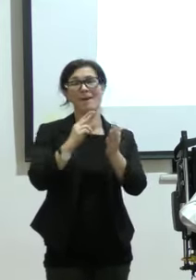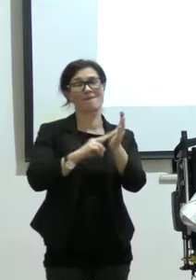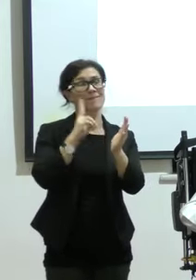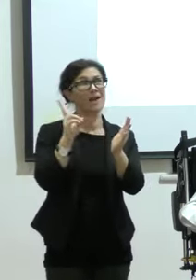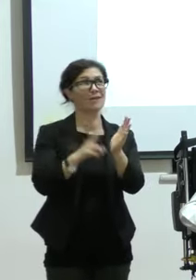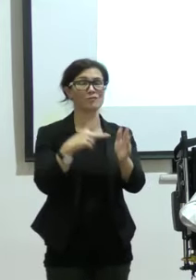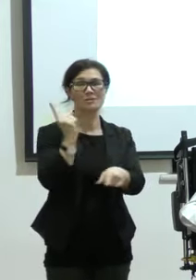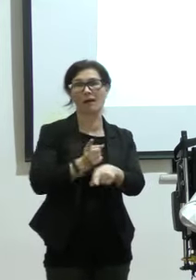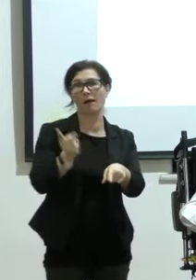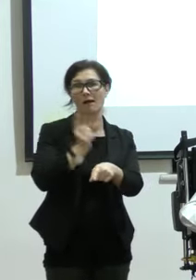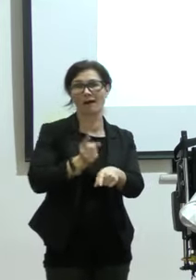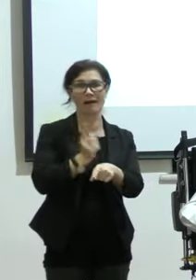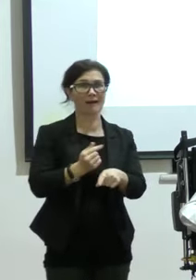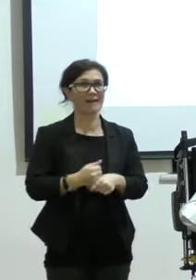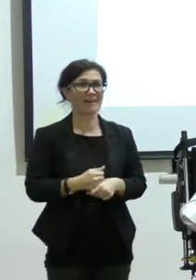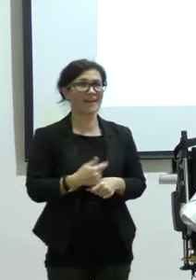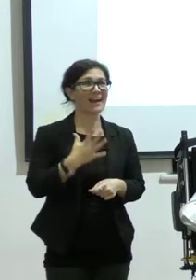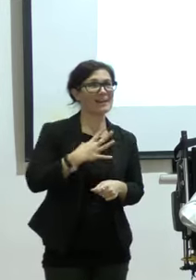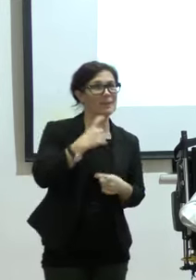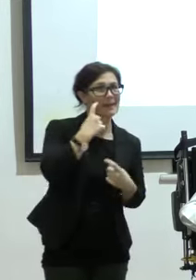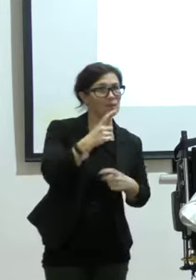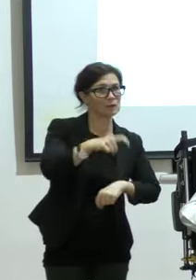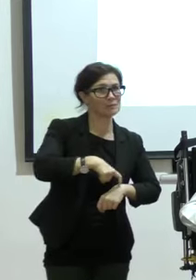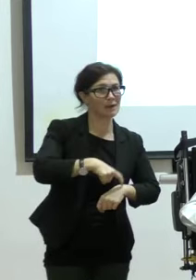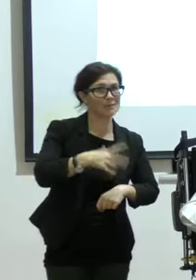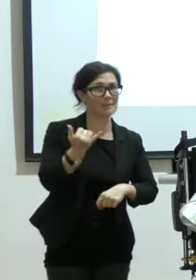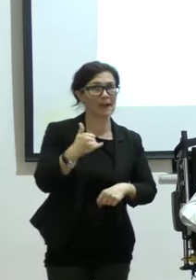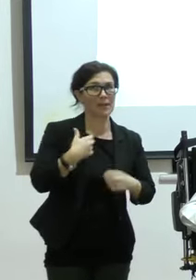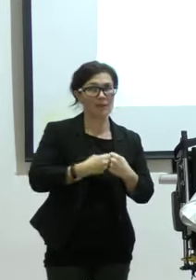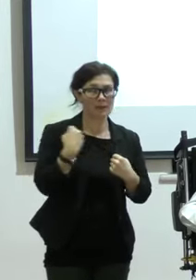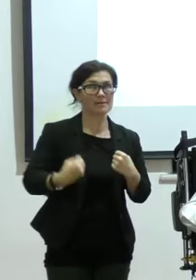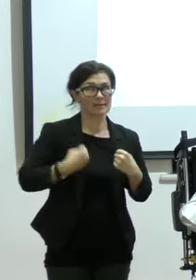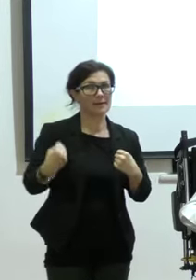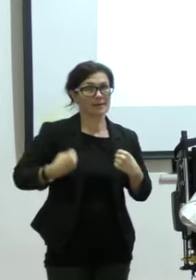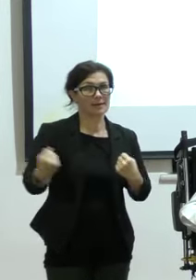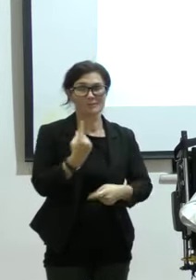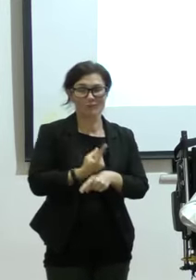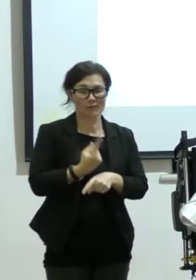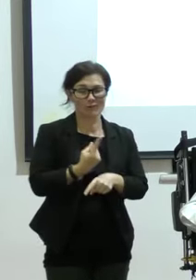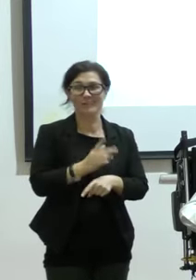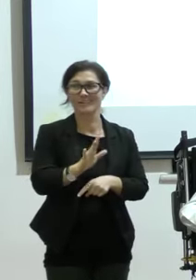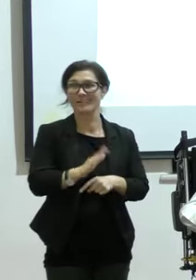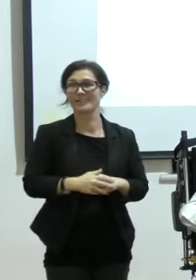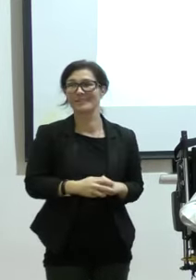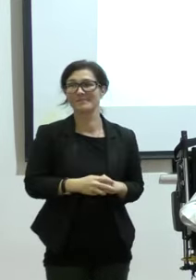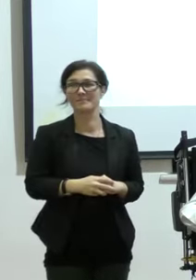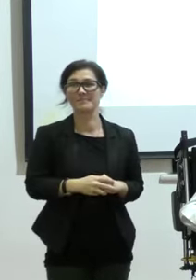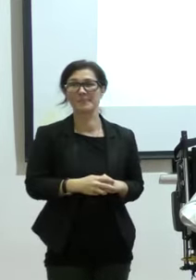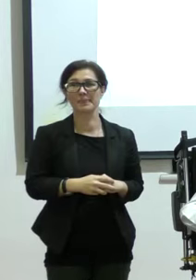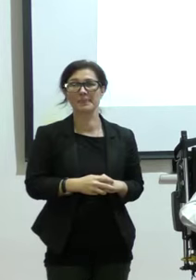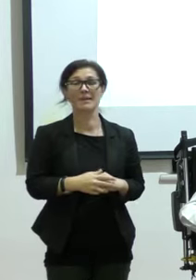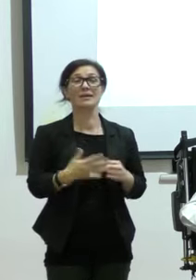which might take, I have to be careful of the time because I might go on about it forever, but is using the